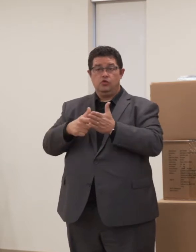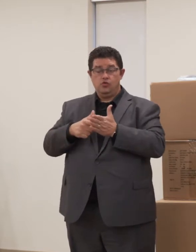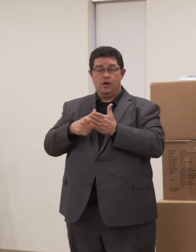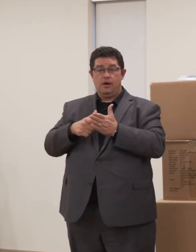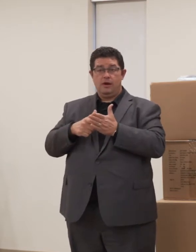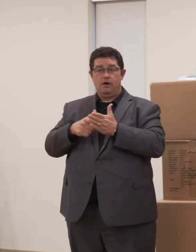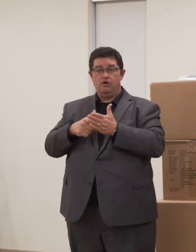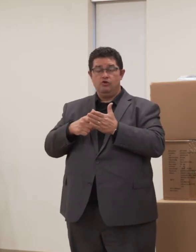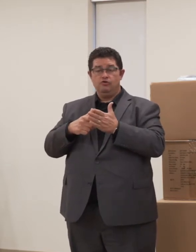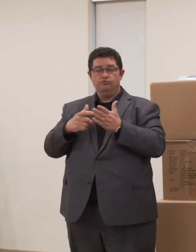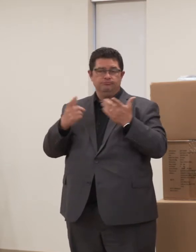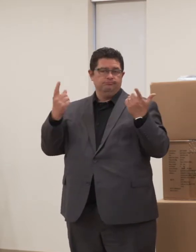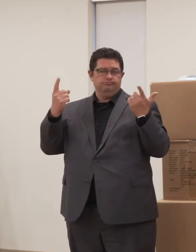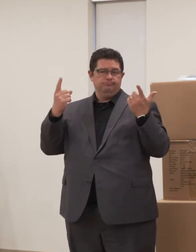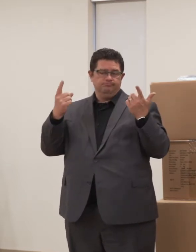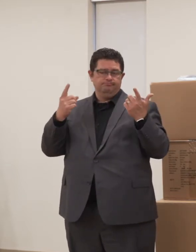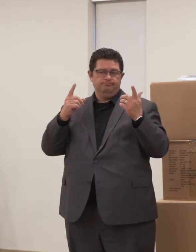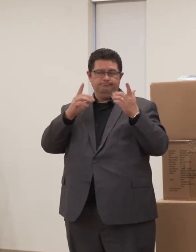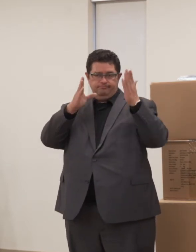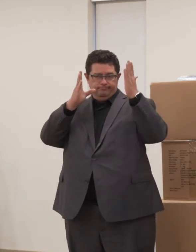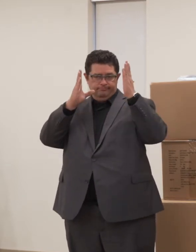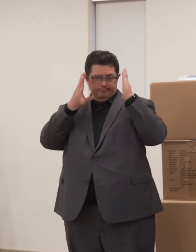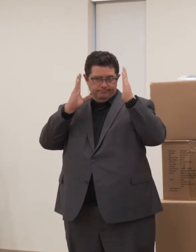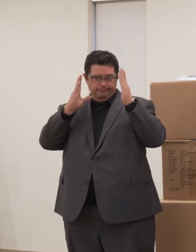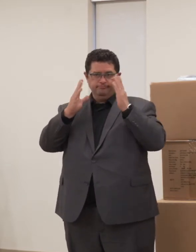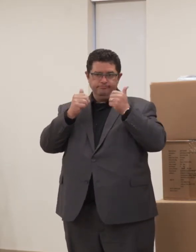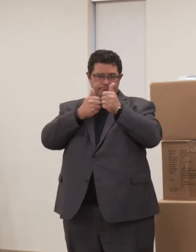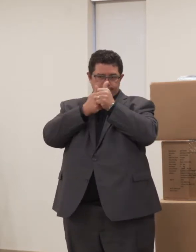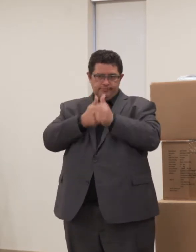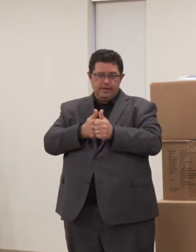masking and other social distancing guidelines.